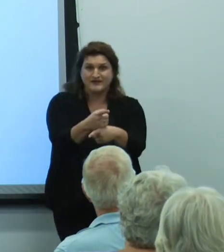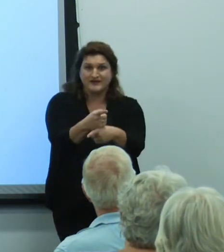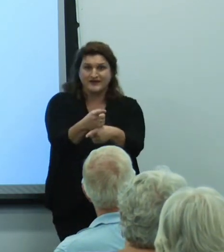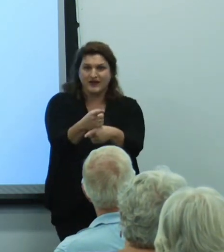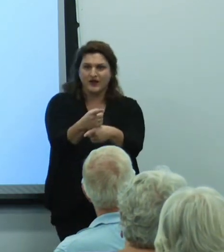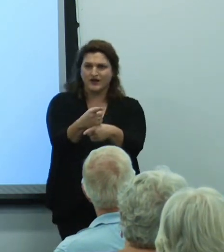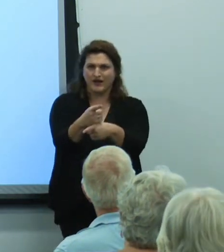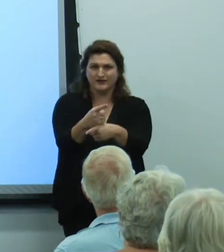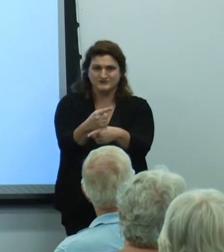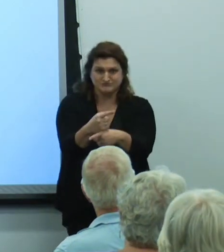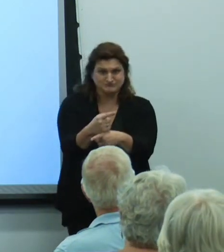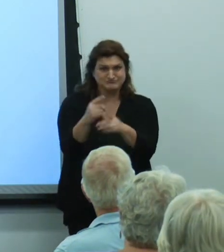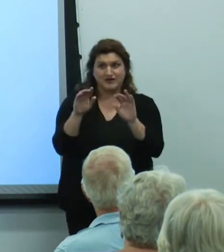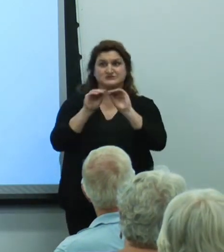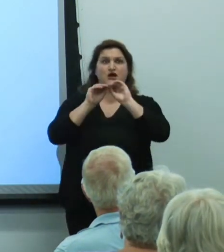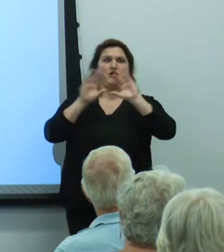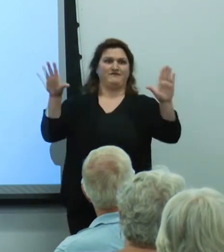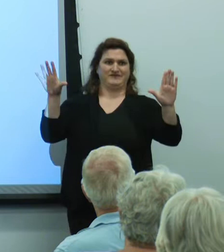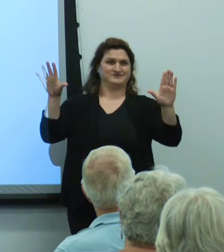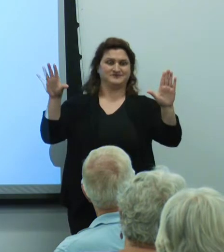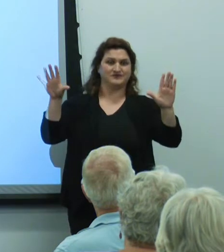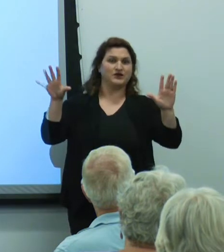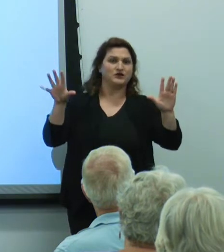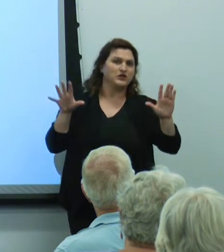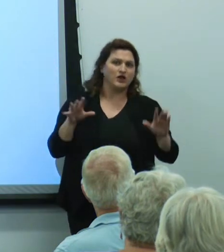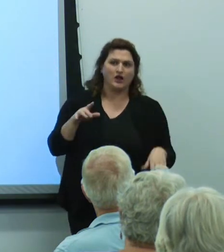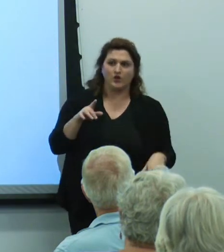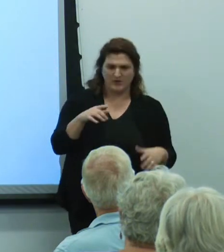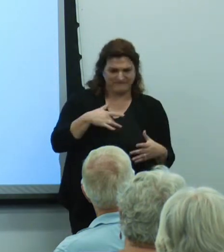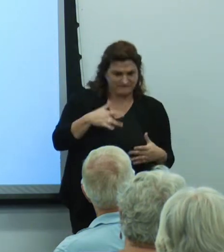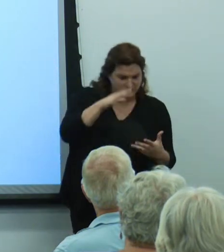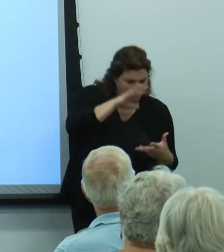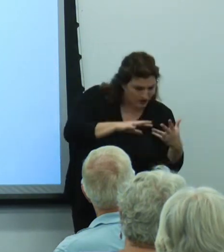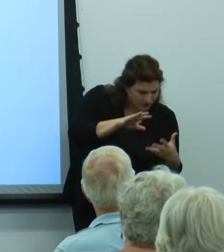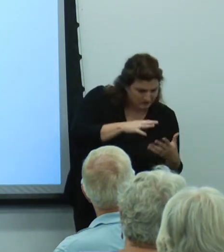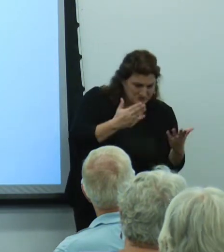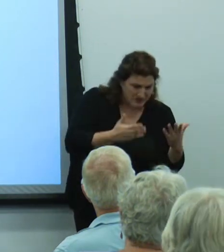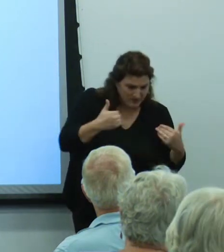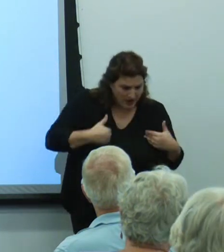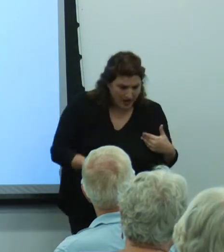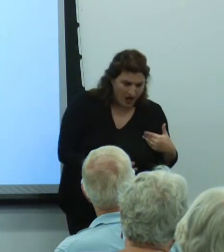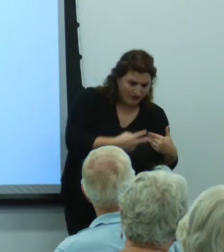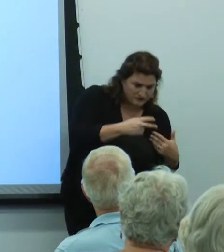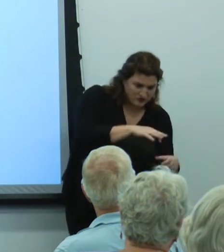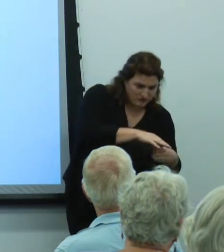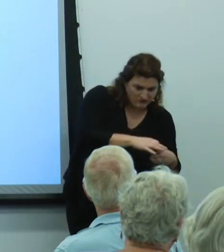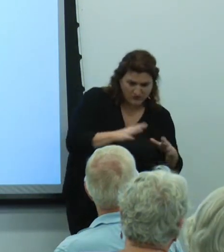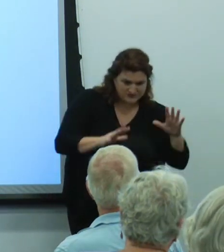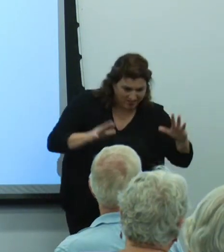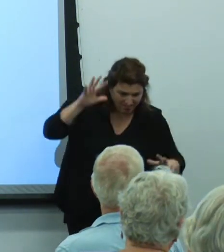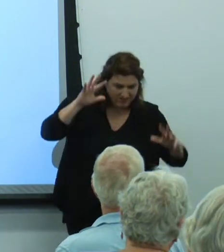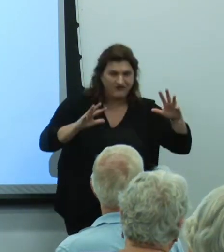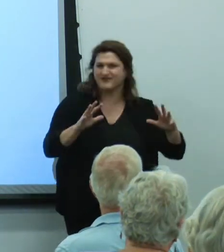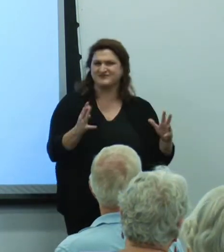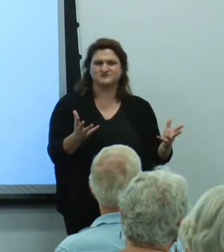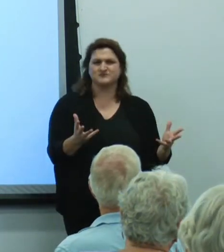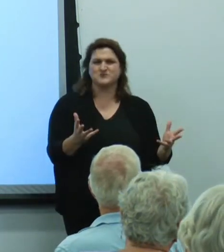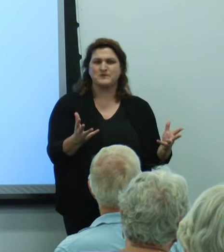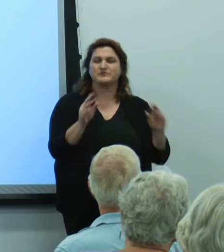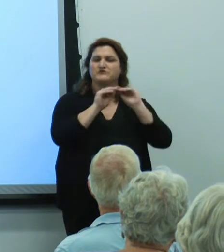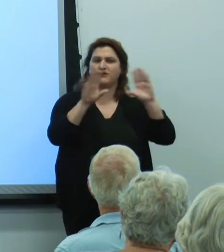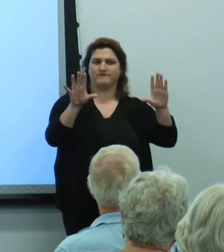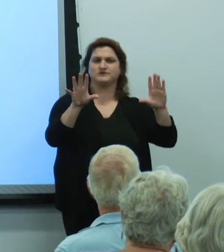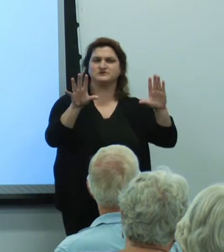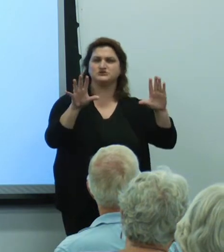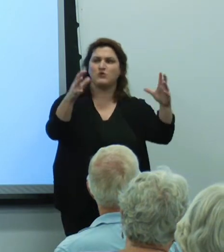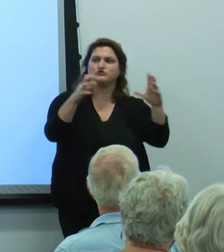from the get-go. There was no confusion that we were likely to end up with 2 primaries or have all sorts of confusion. And so I just